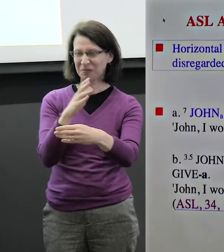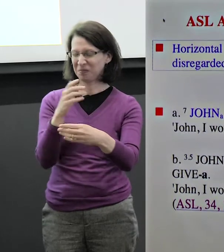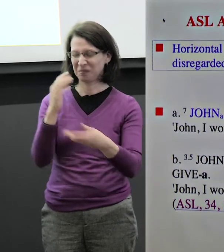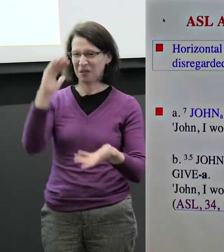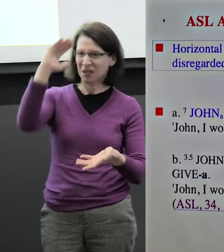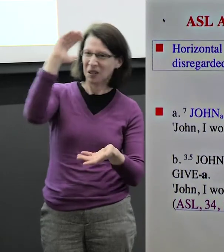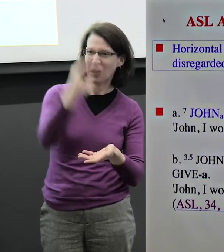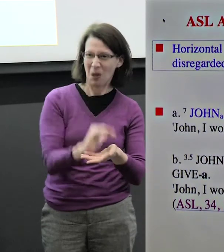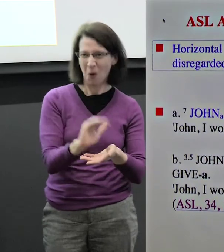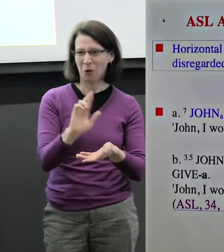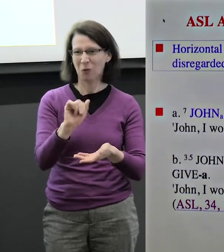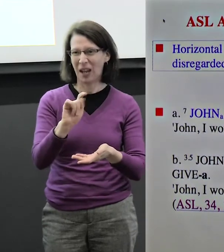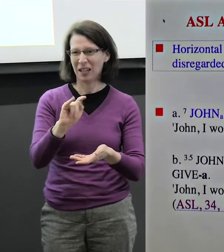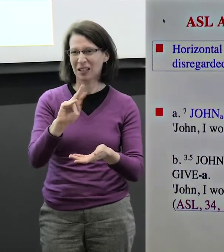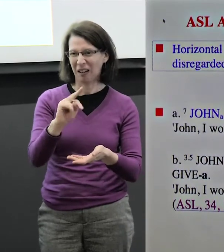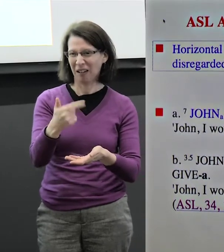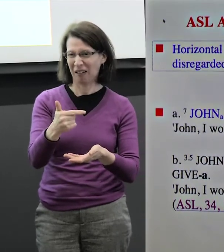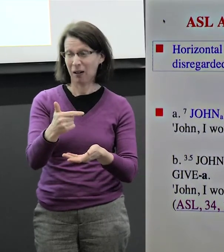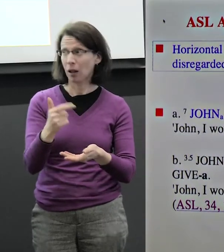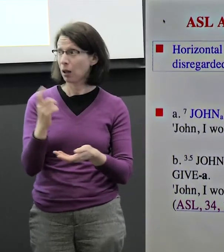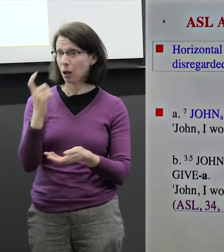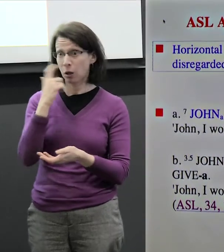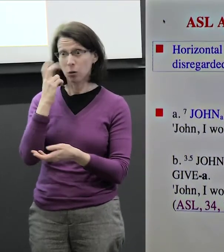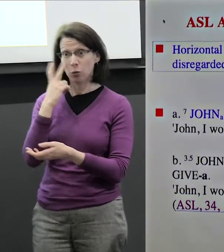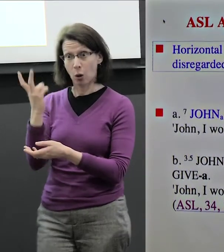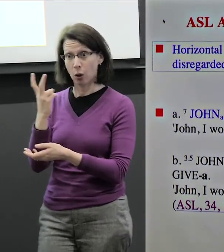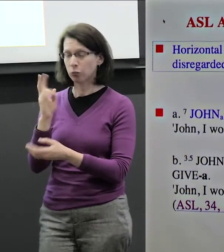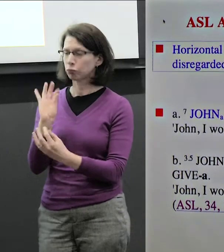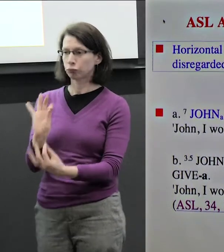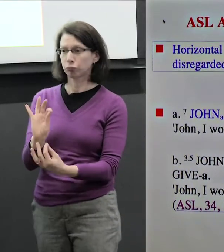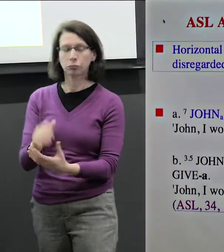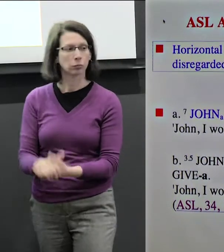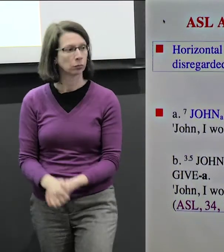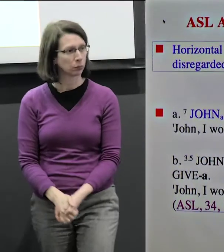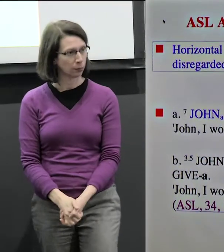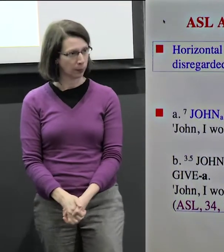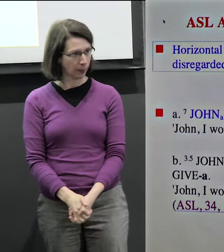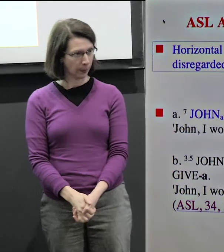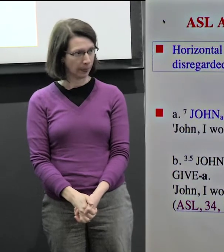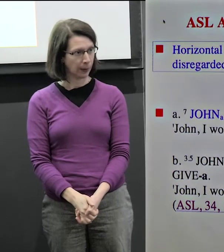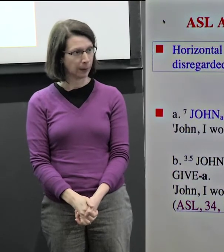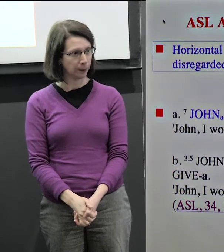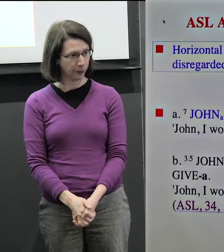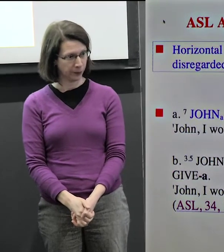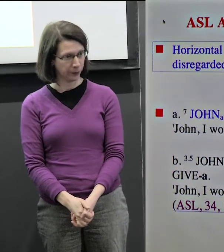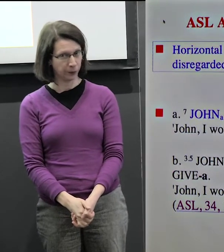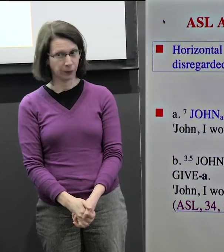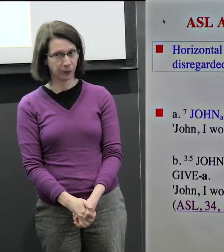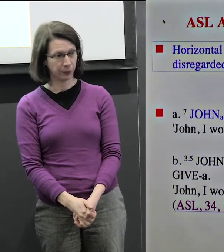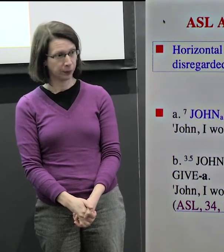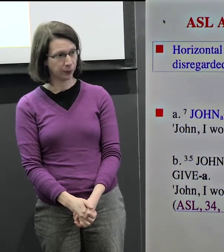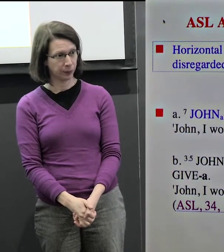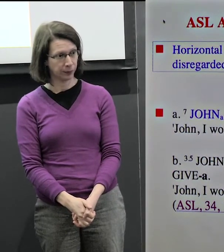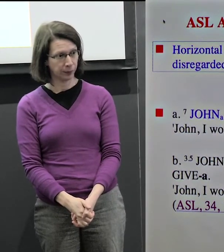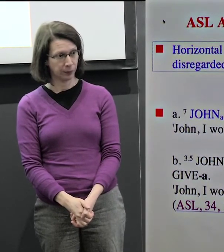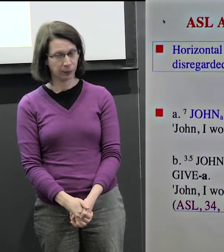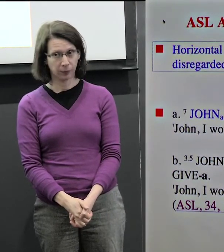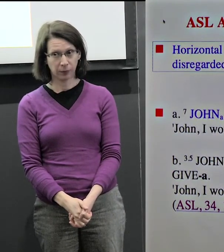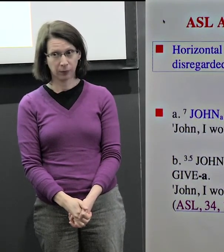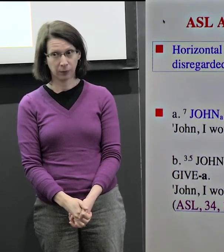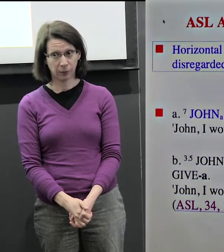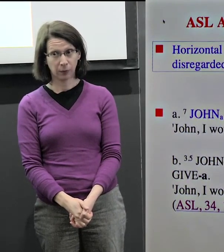of the example was the good way to say this, which would be you, I, not,